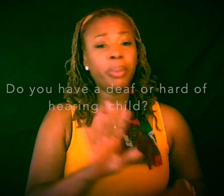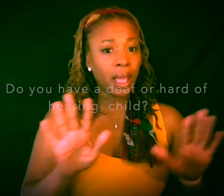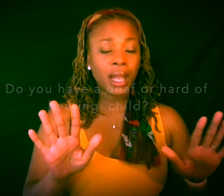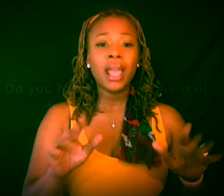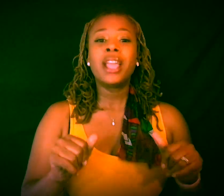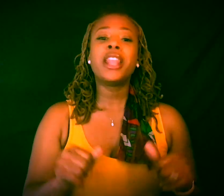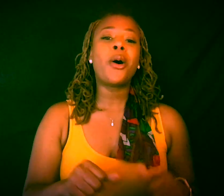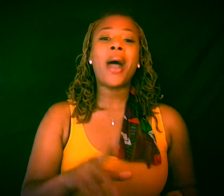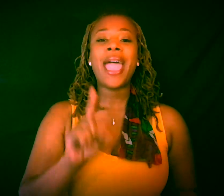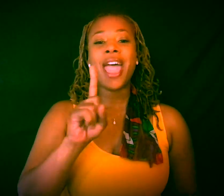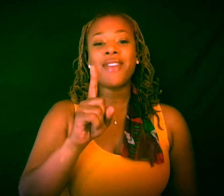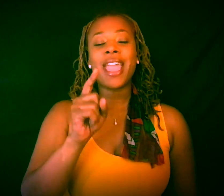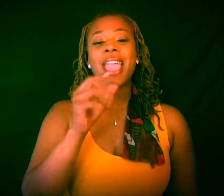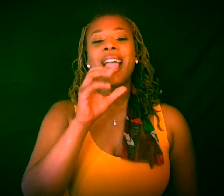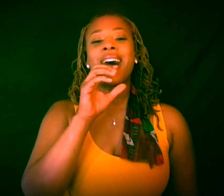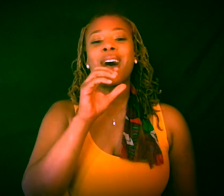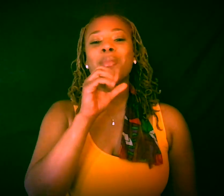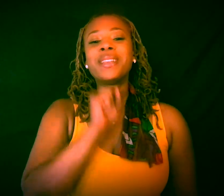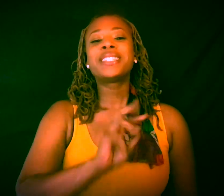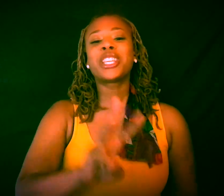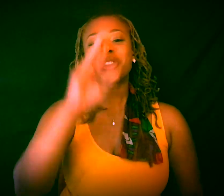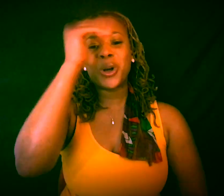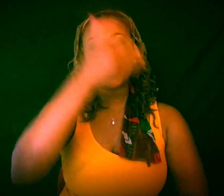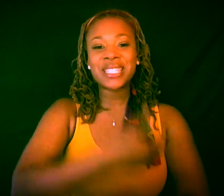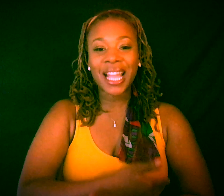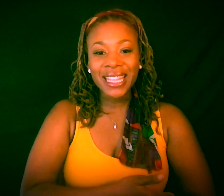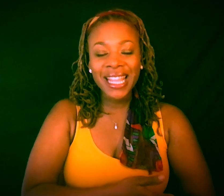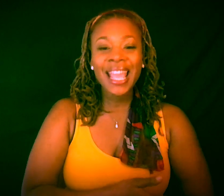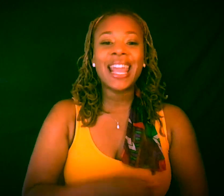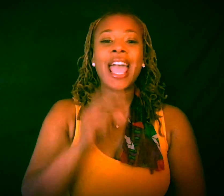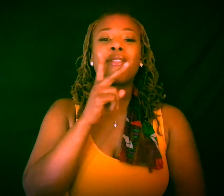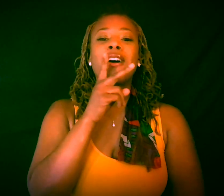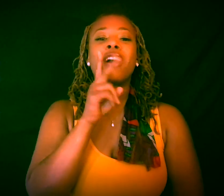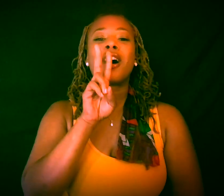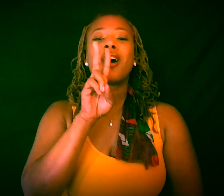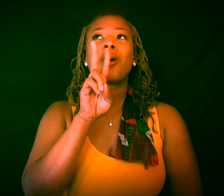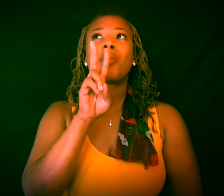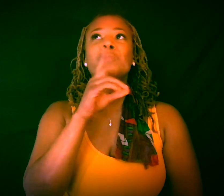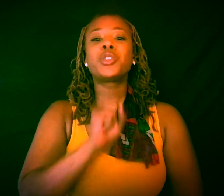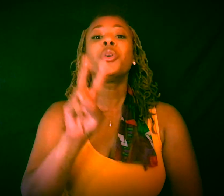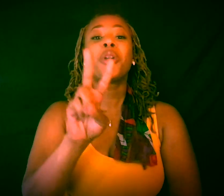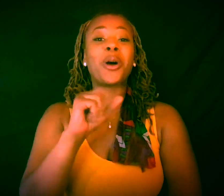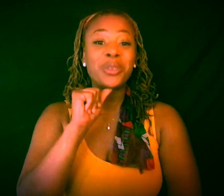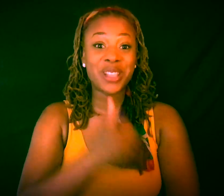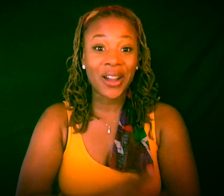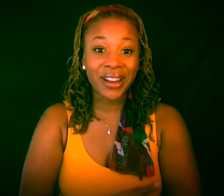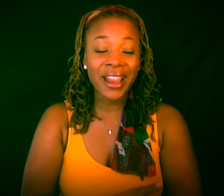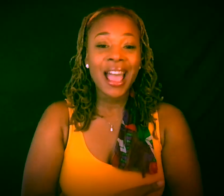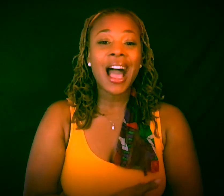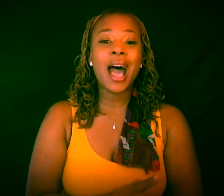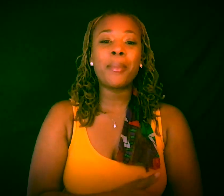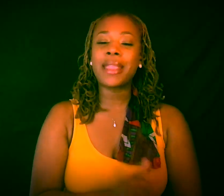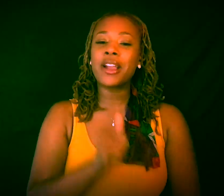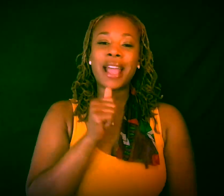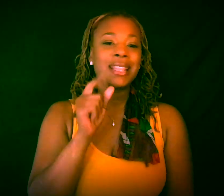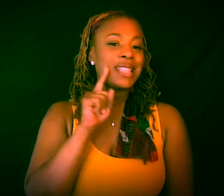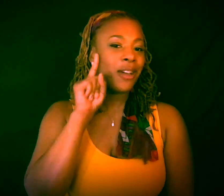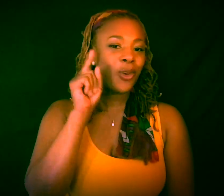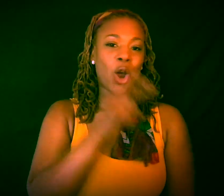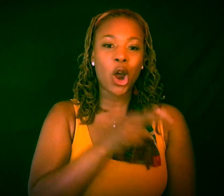But no, I have a 6-year-old son and I have a 2-year-old daughter. But they are not deaf or hard of